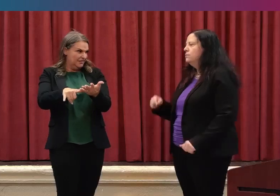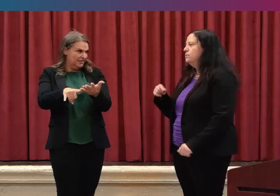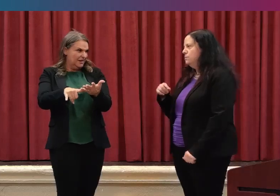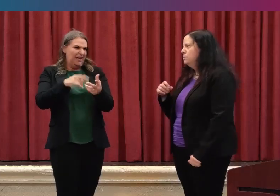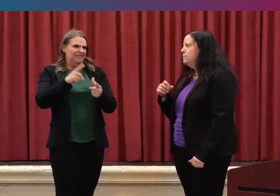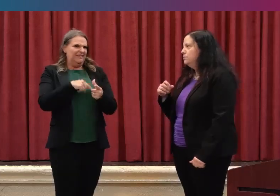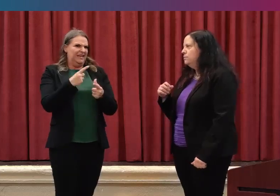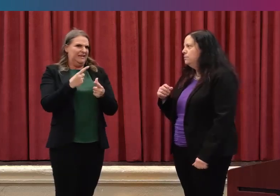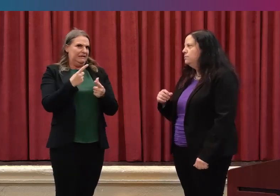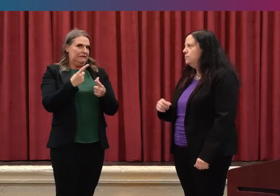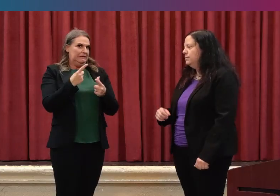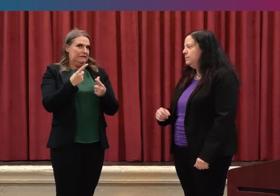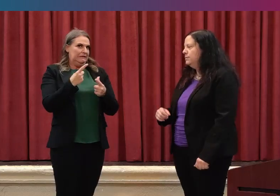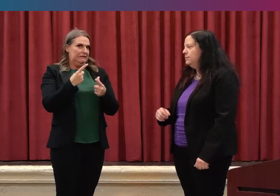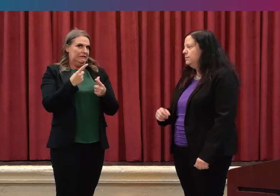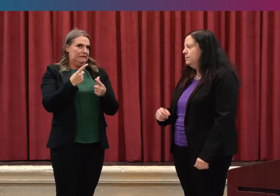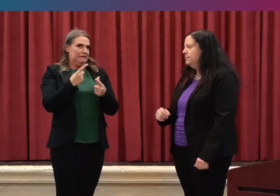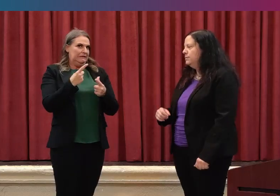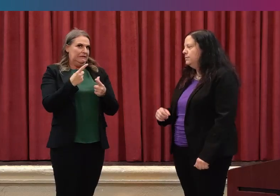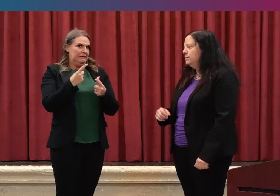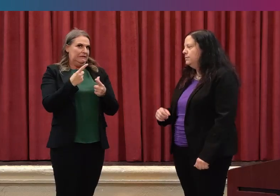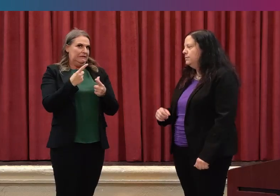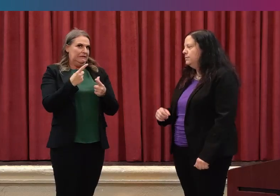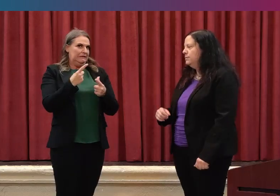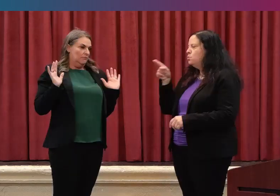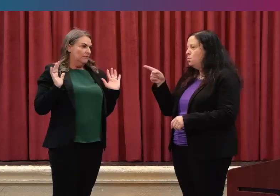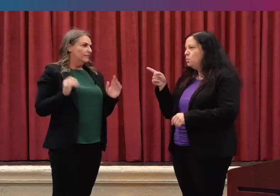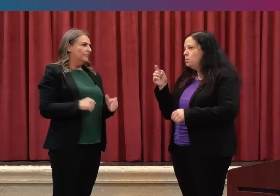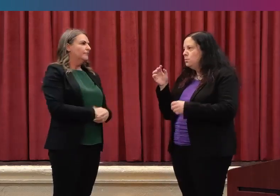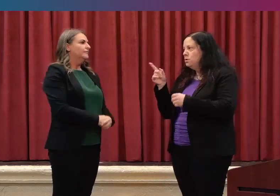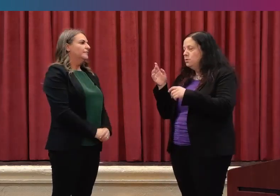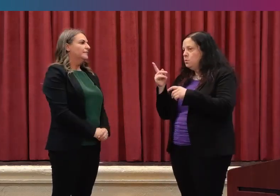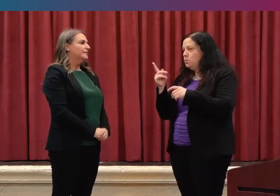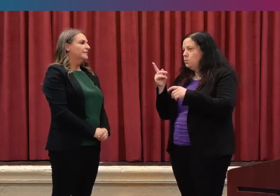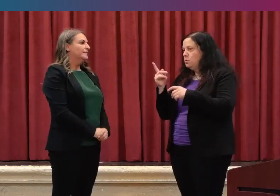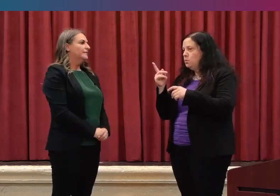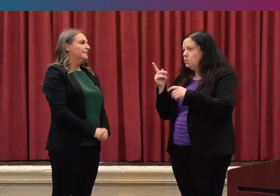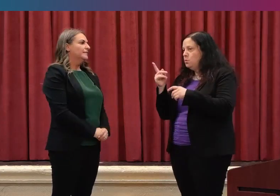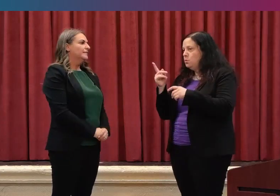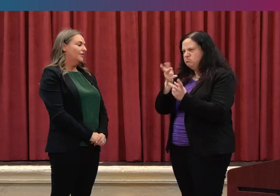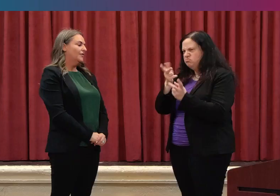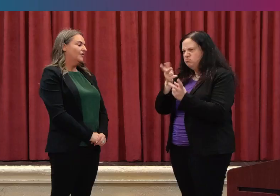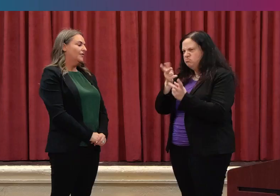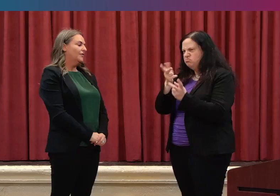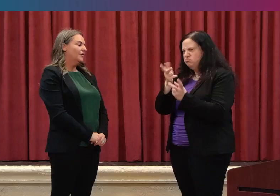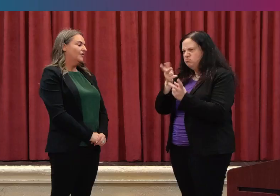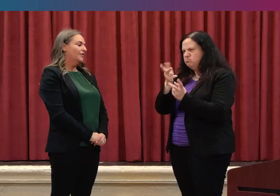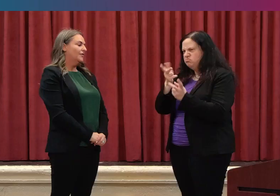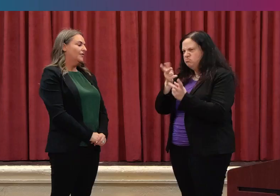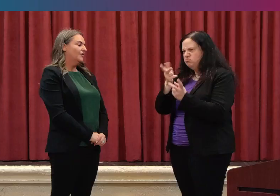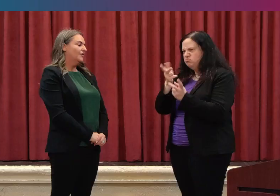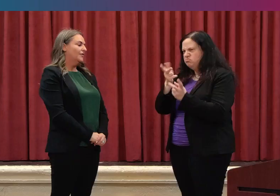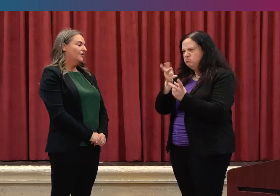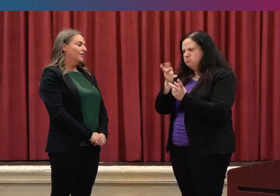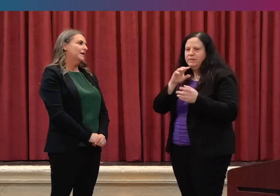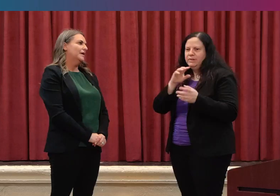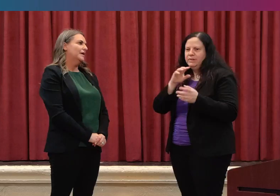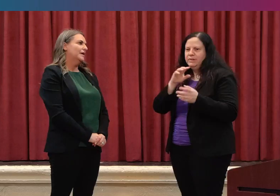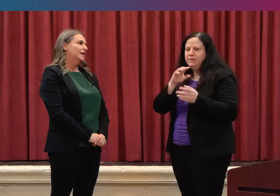that. And then that's it? Right. So when you call either LifeSigns or the insurance